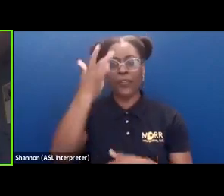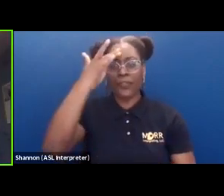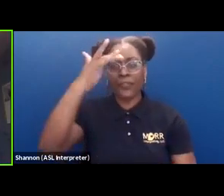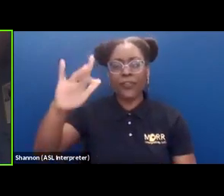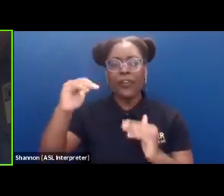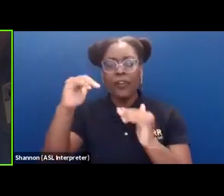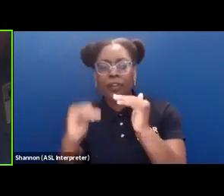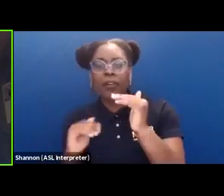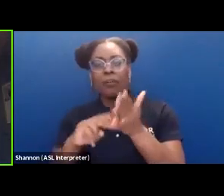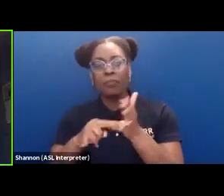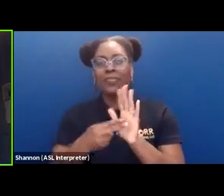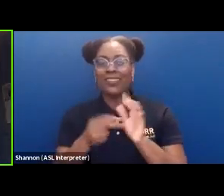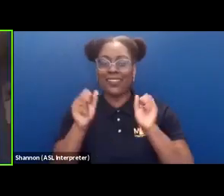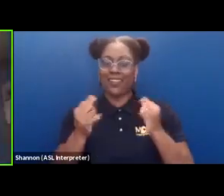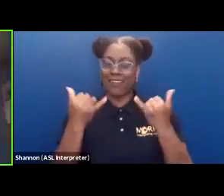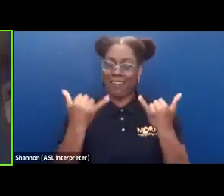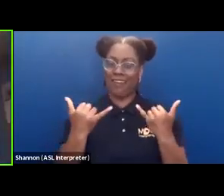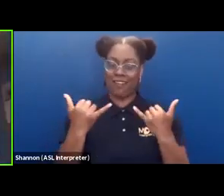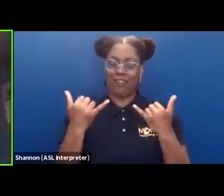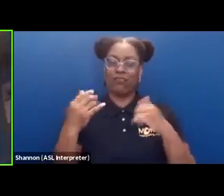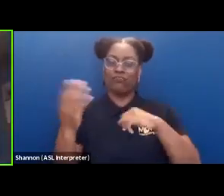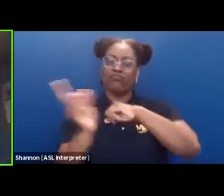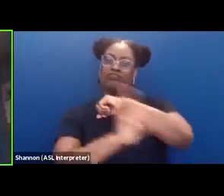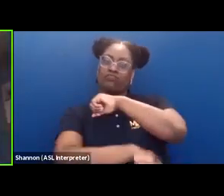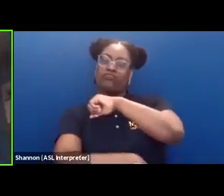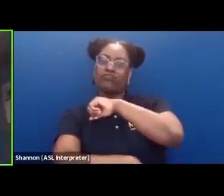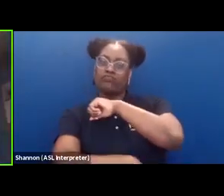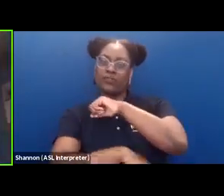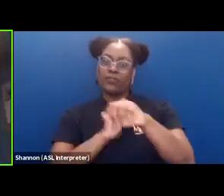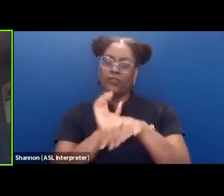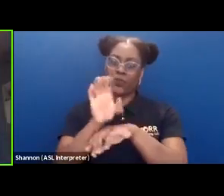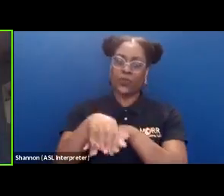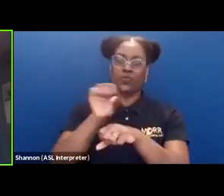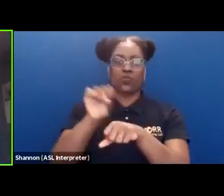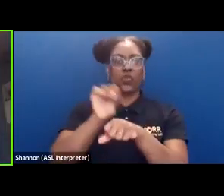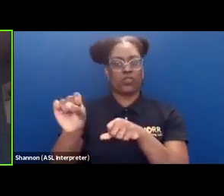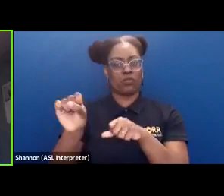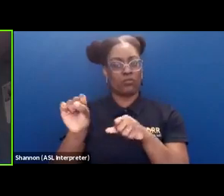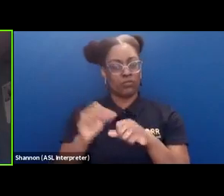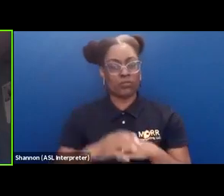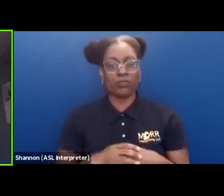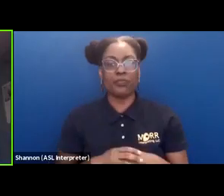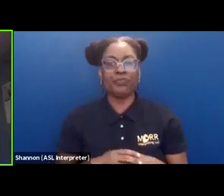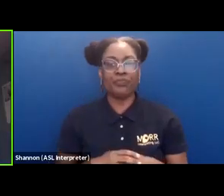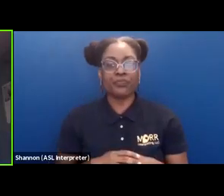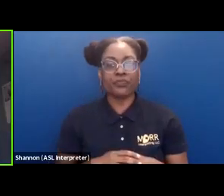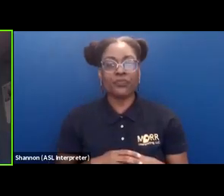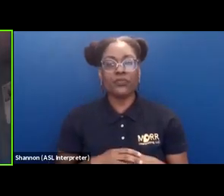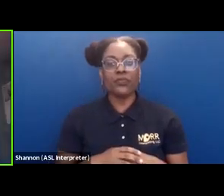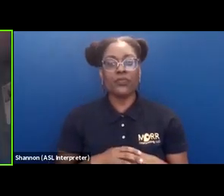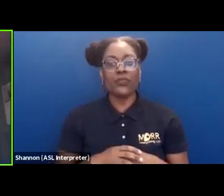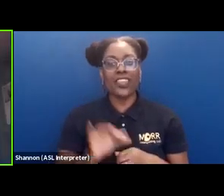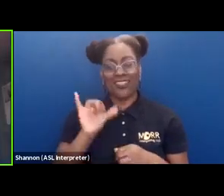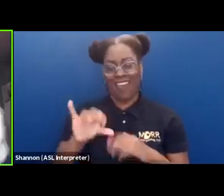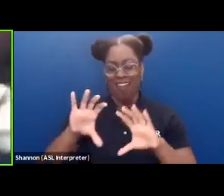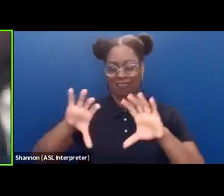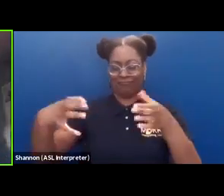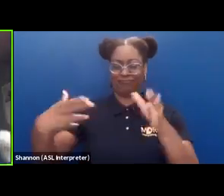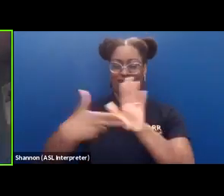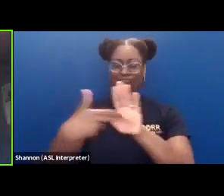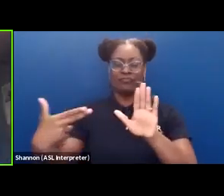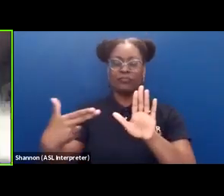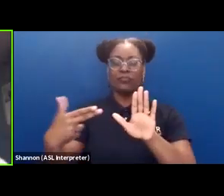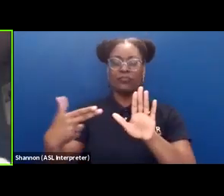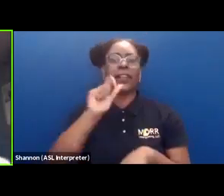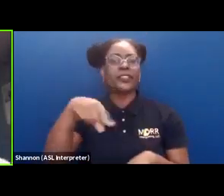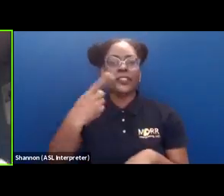disability becomes a social and a political category. It's not just, the so-called medical one.